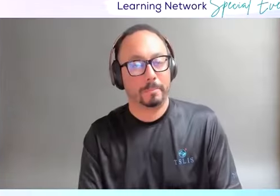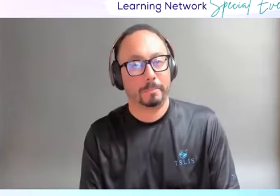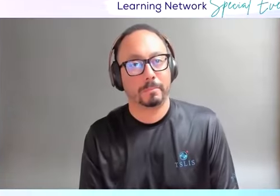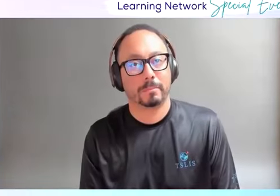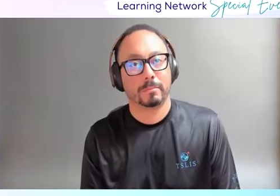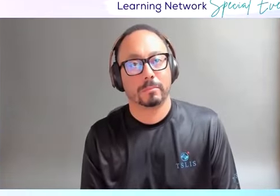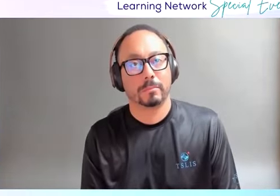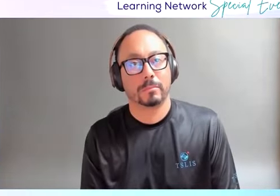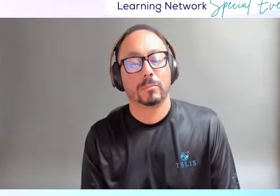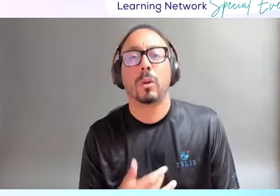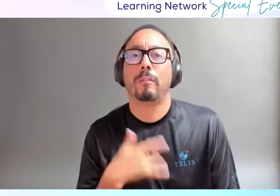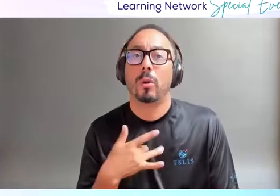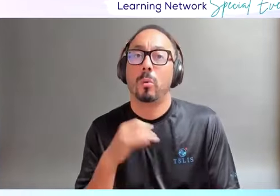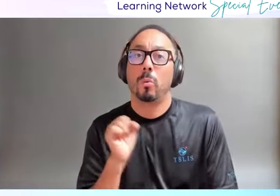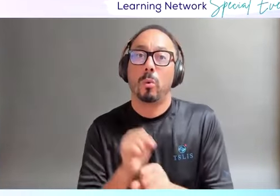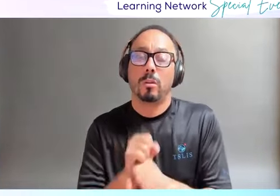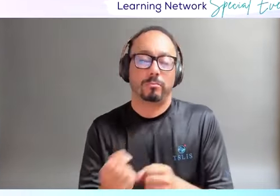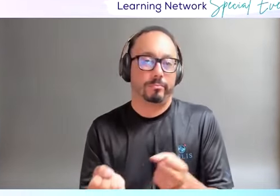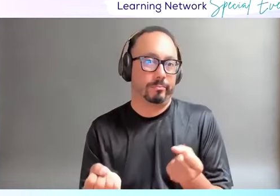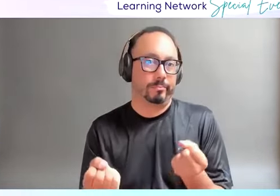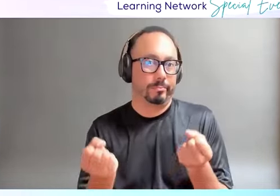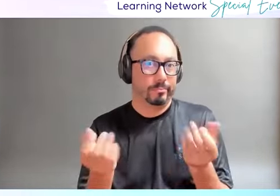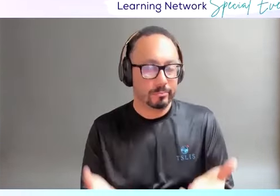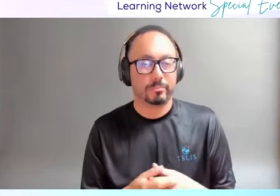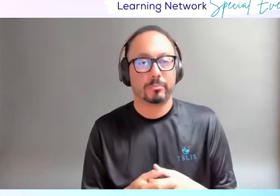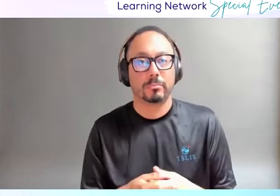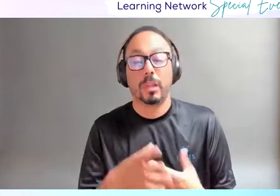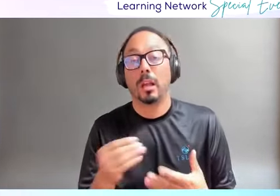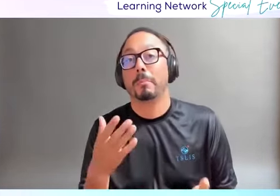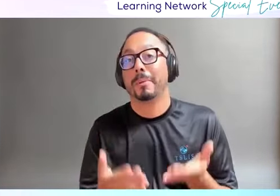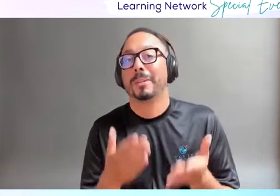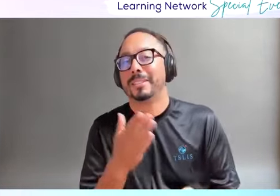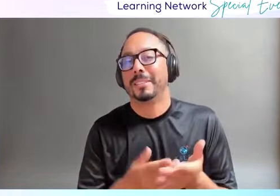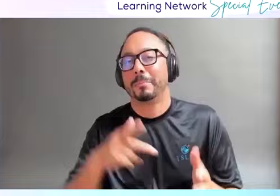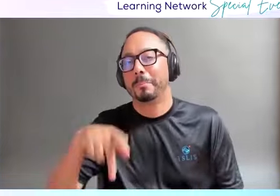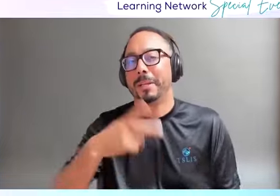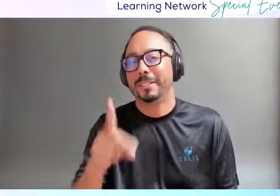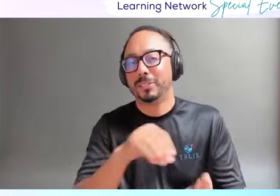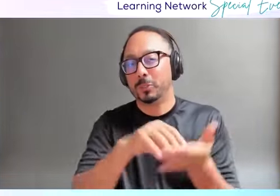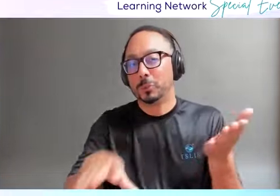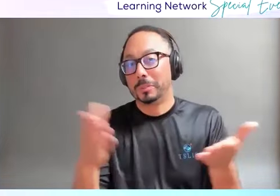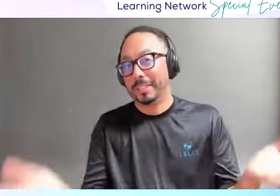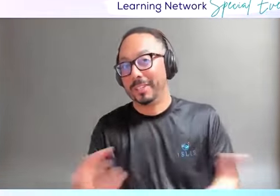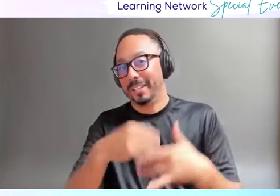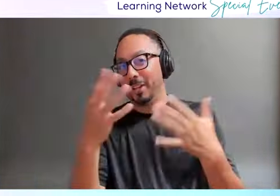work to be done there. And I think maybe some PhD students in this audience might want to think about that more deeply.